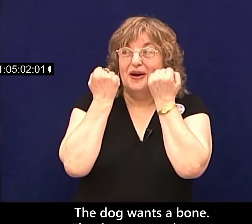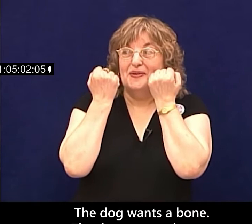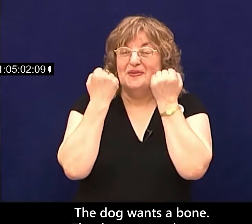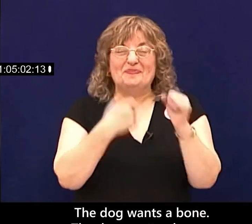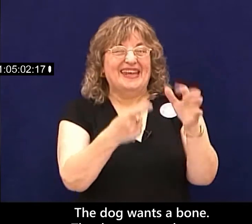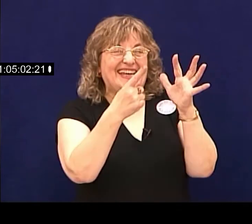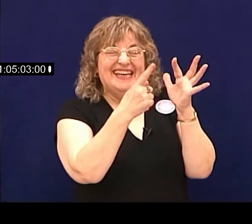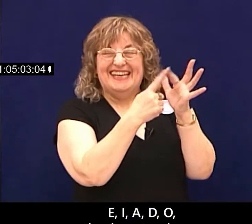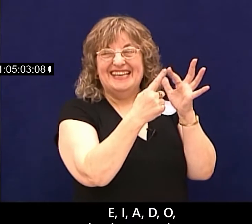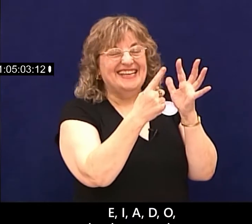bone.